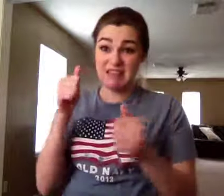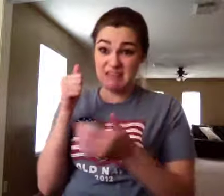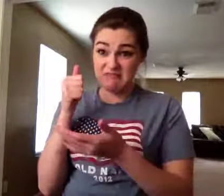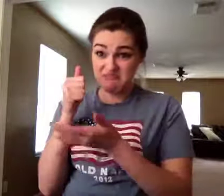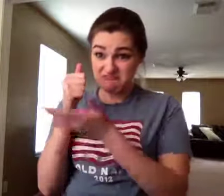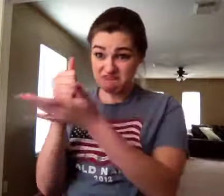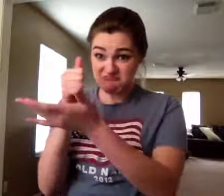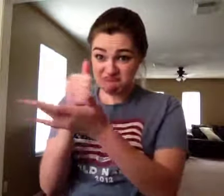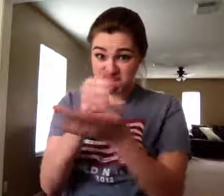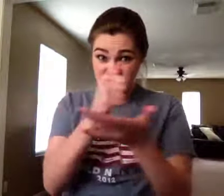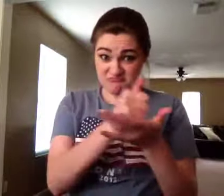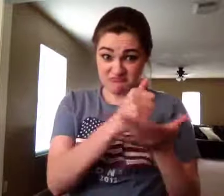these problems.